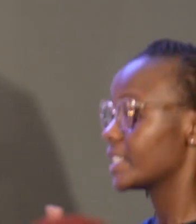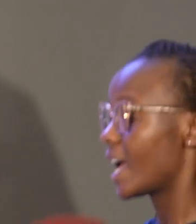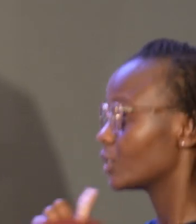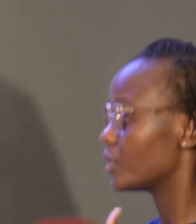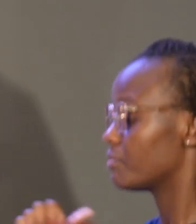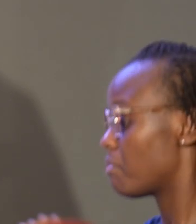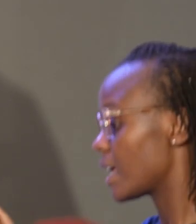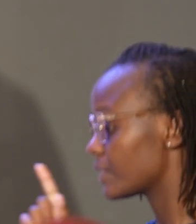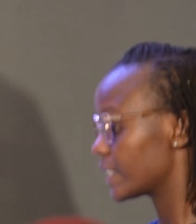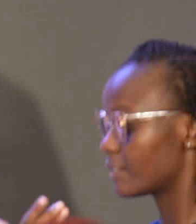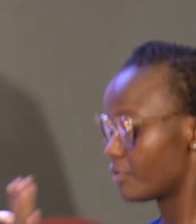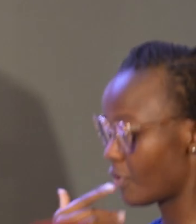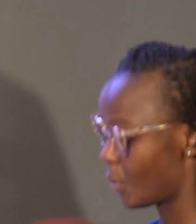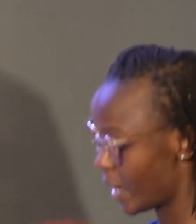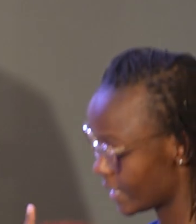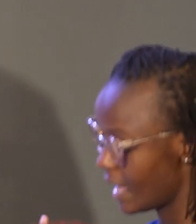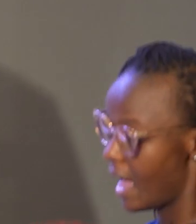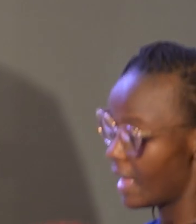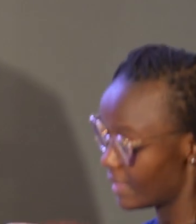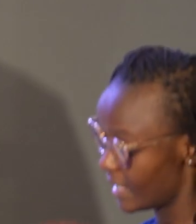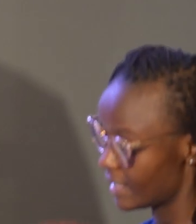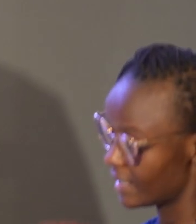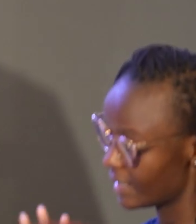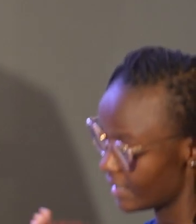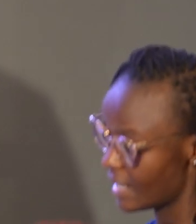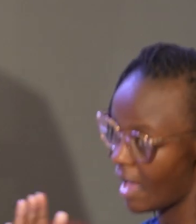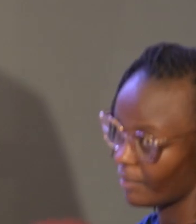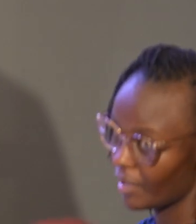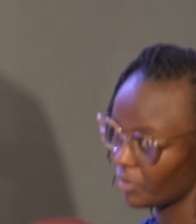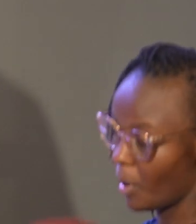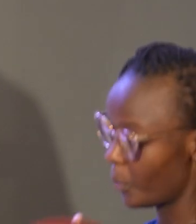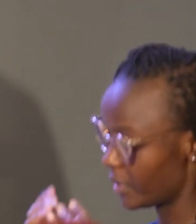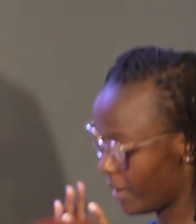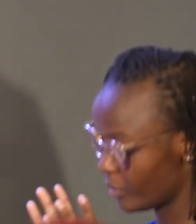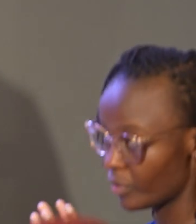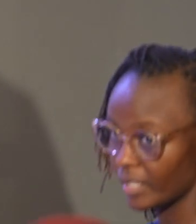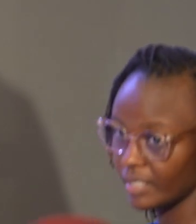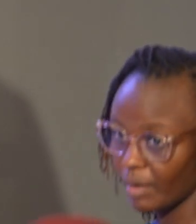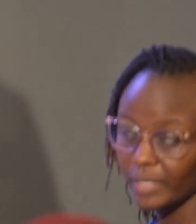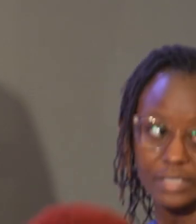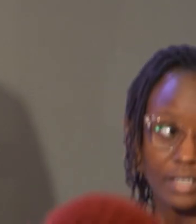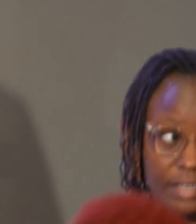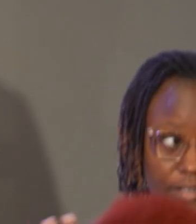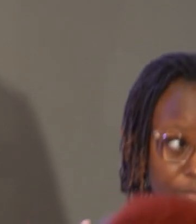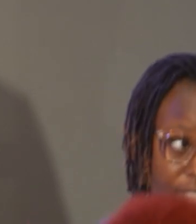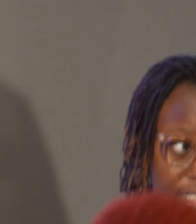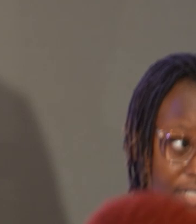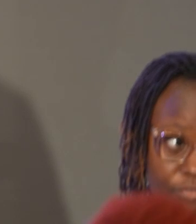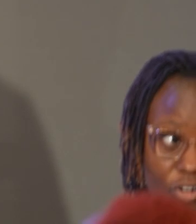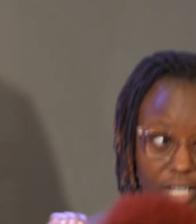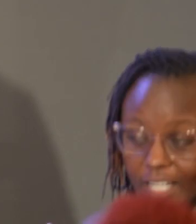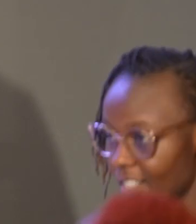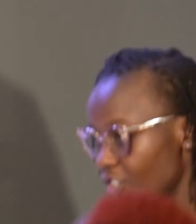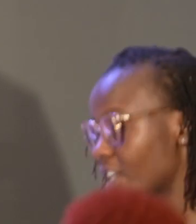ago, creates a platform from which persons with disabilities, the representative